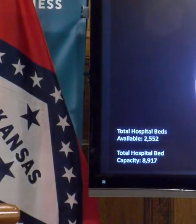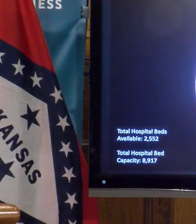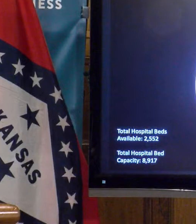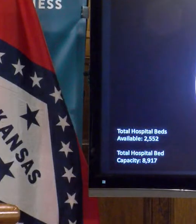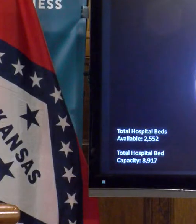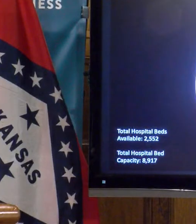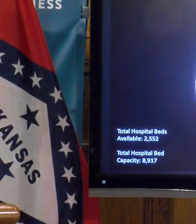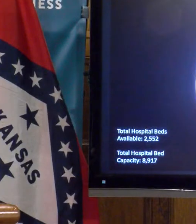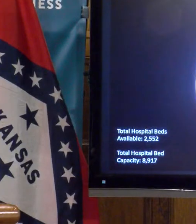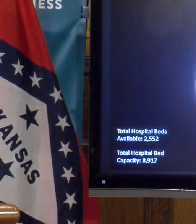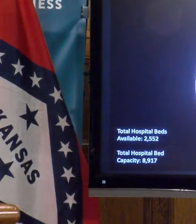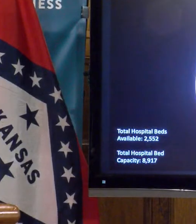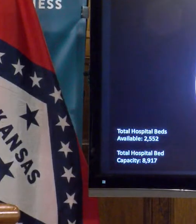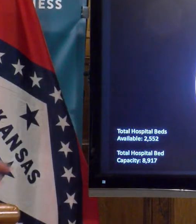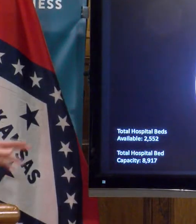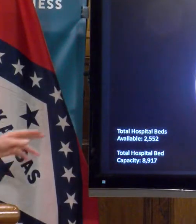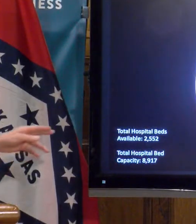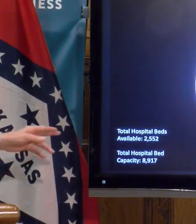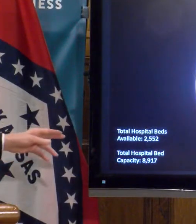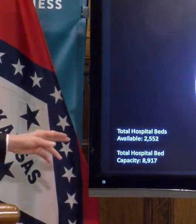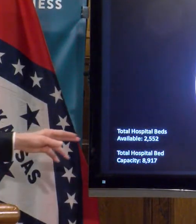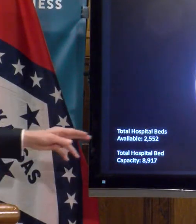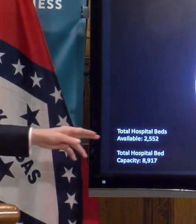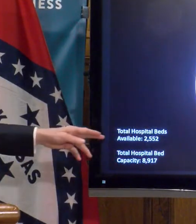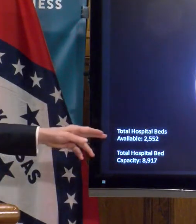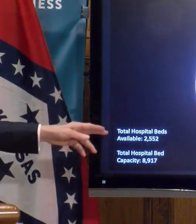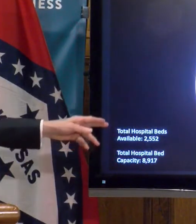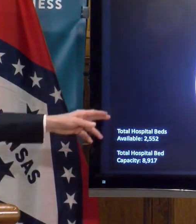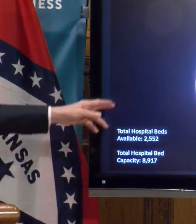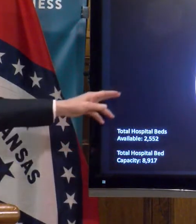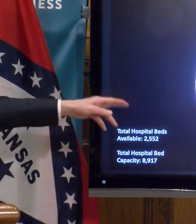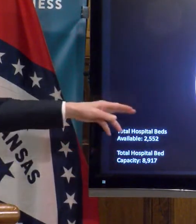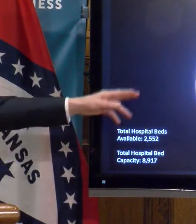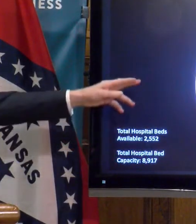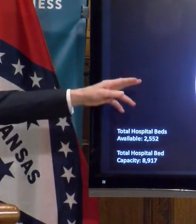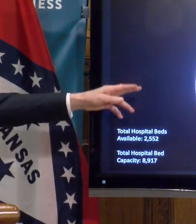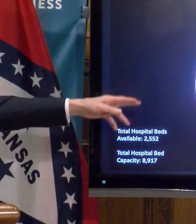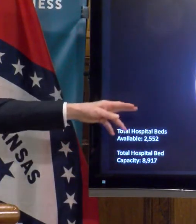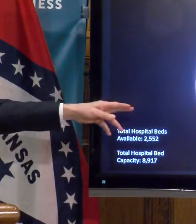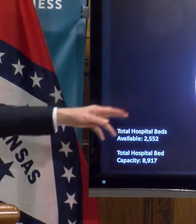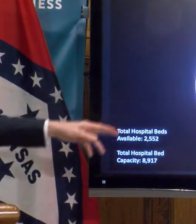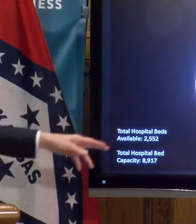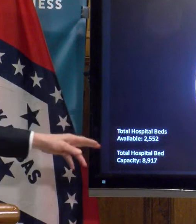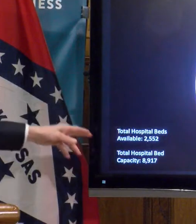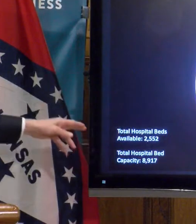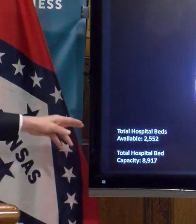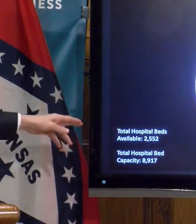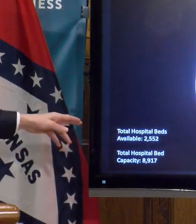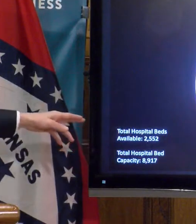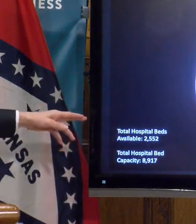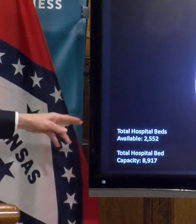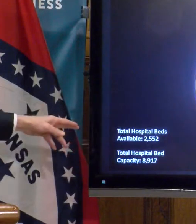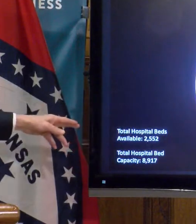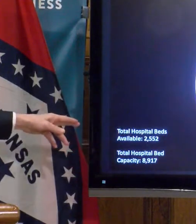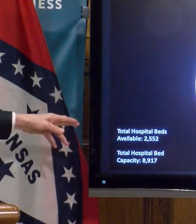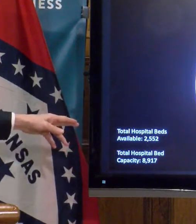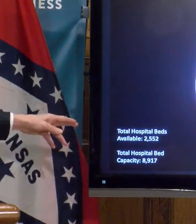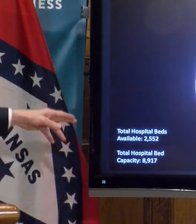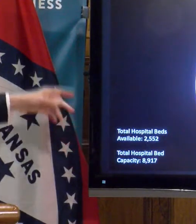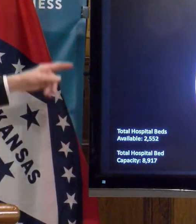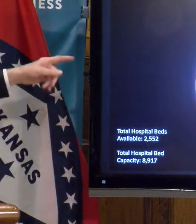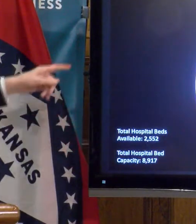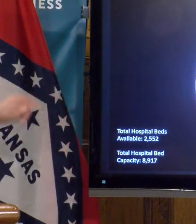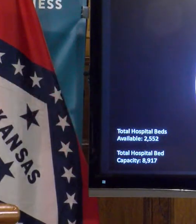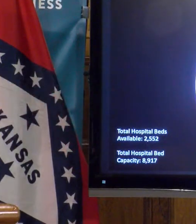8,917, and of those we have the occupied is 71%. The total hospital